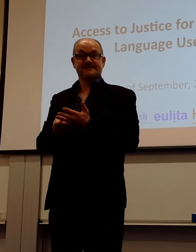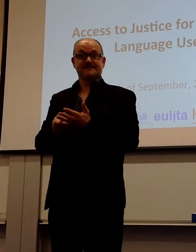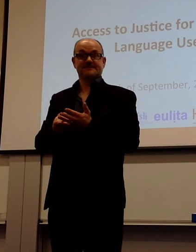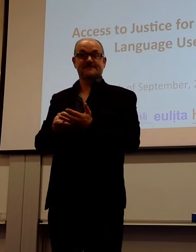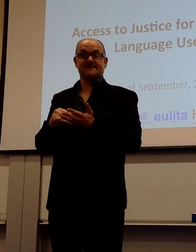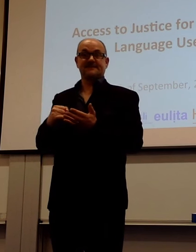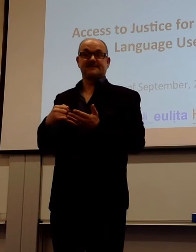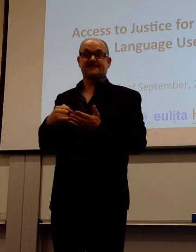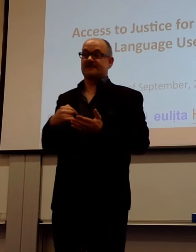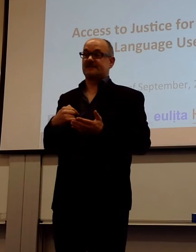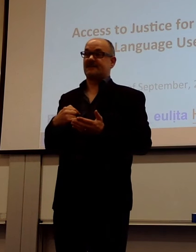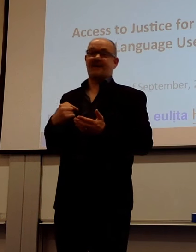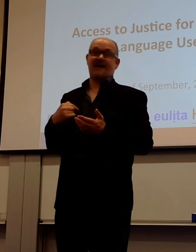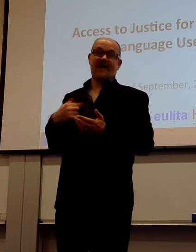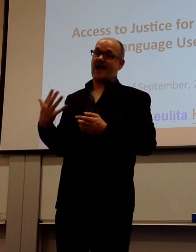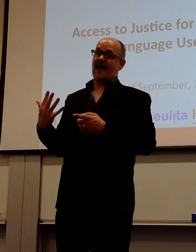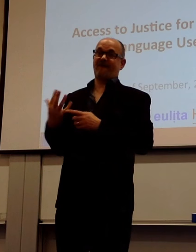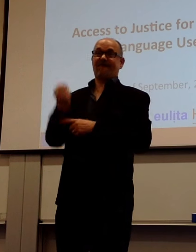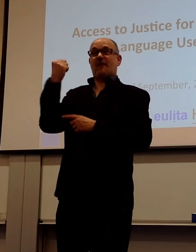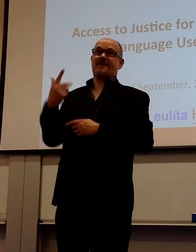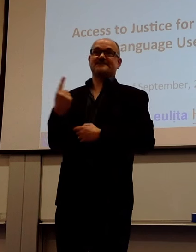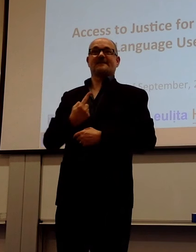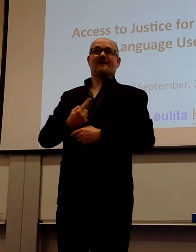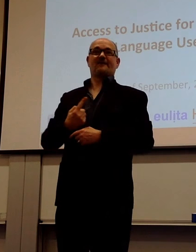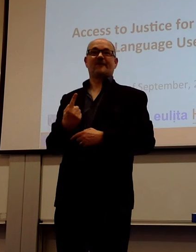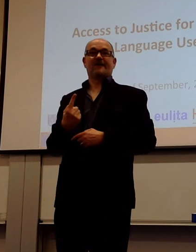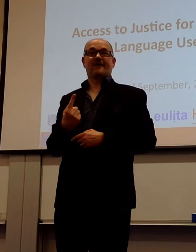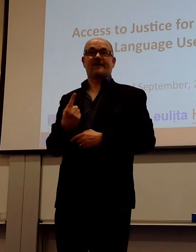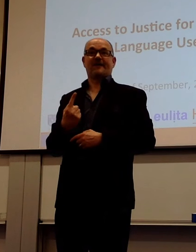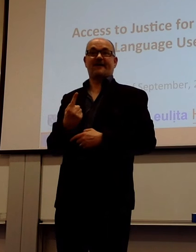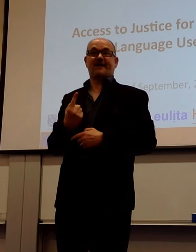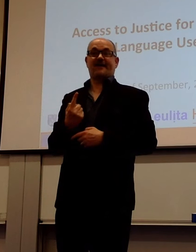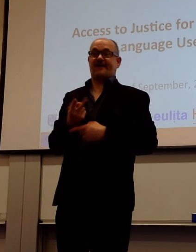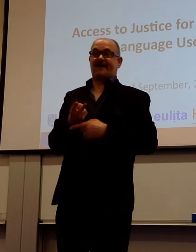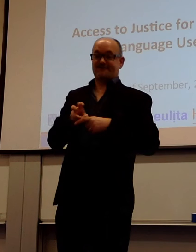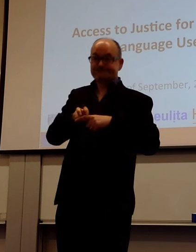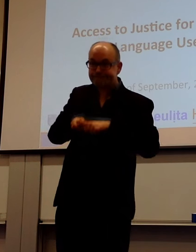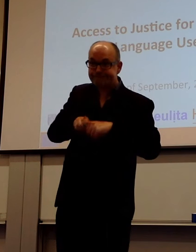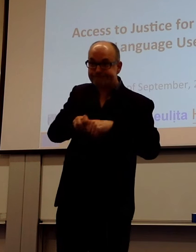So in the early 1990s, I found myself